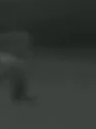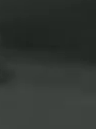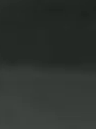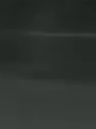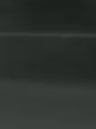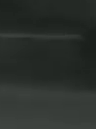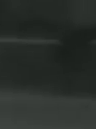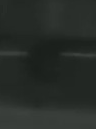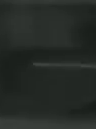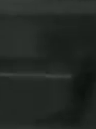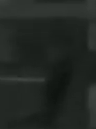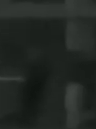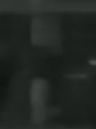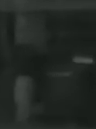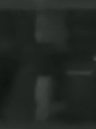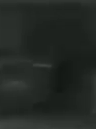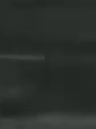2 weeks.